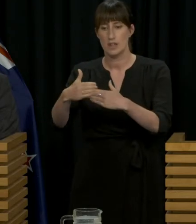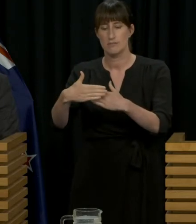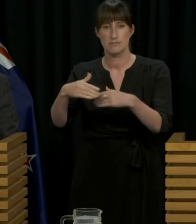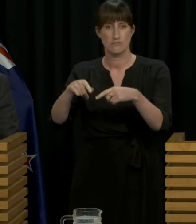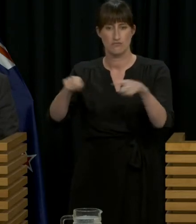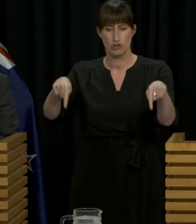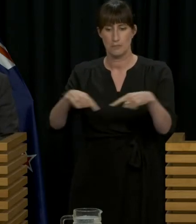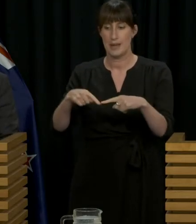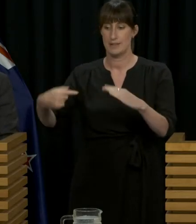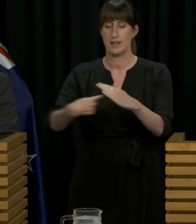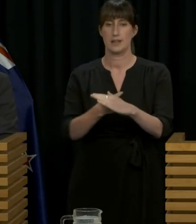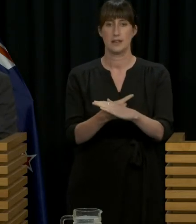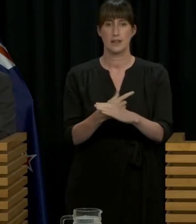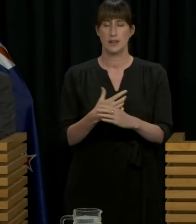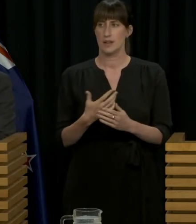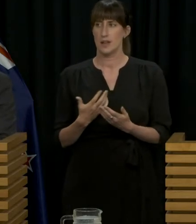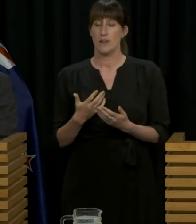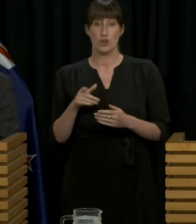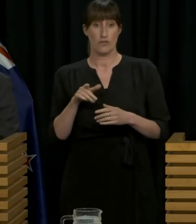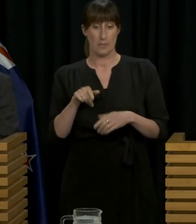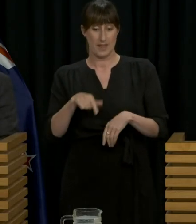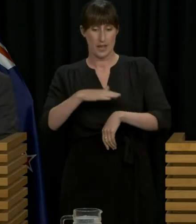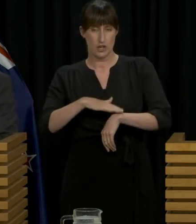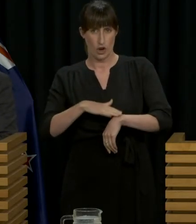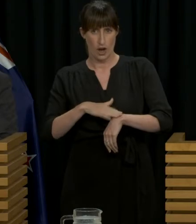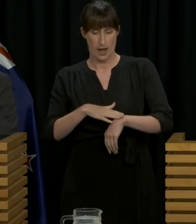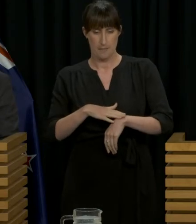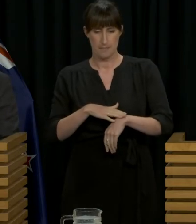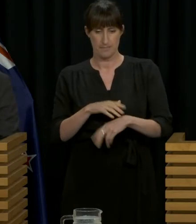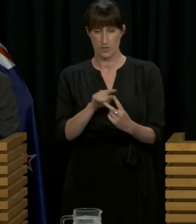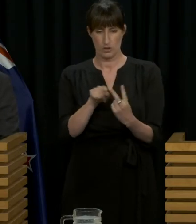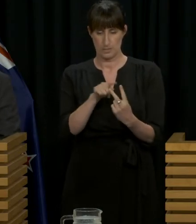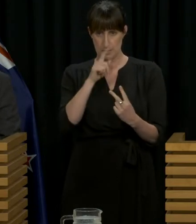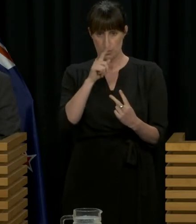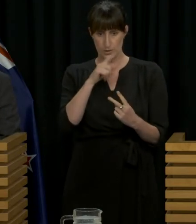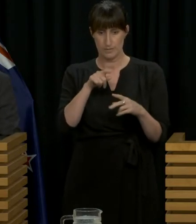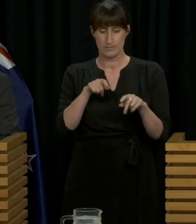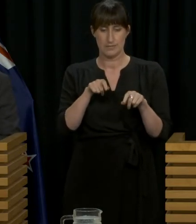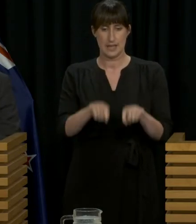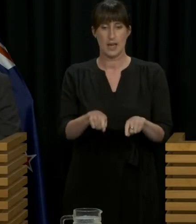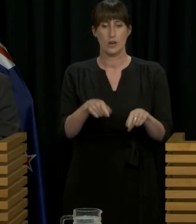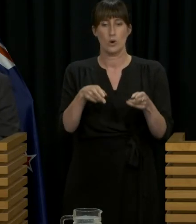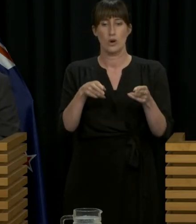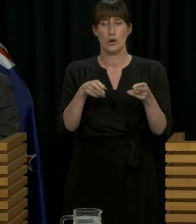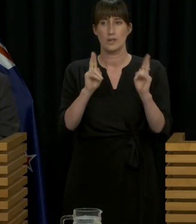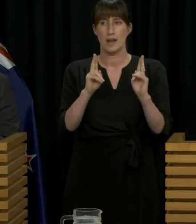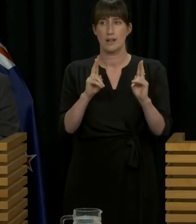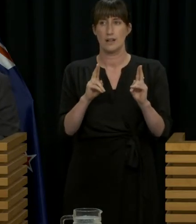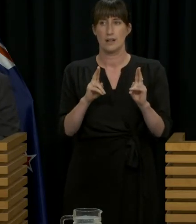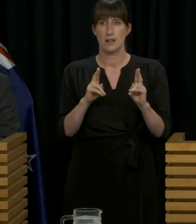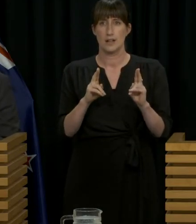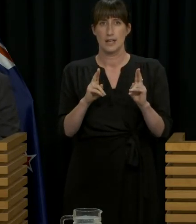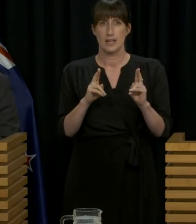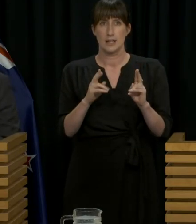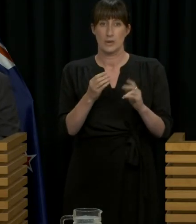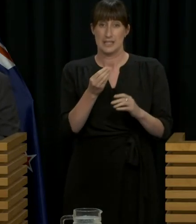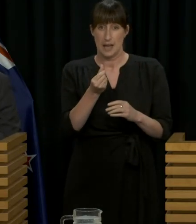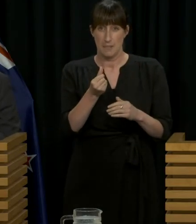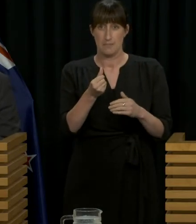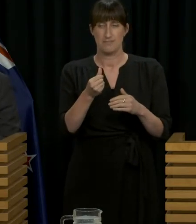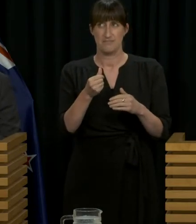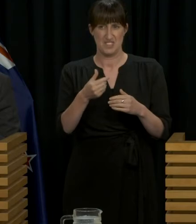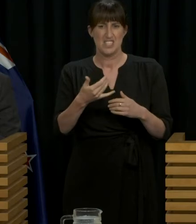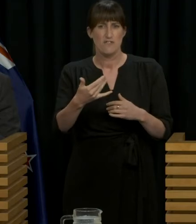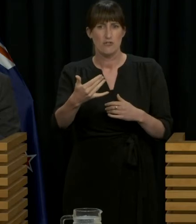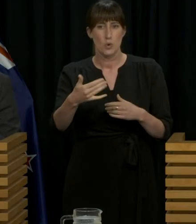There were several different occasions through their stay where that took place. There was a period of time, several days,